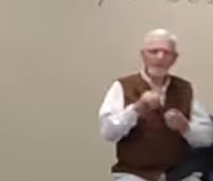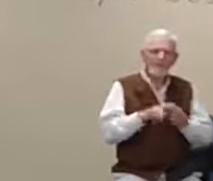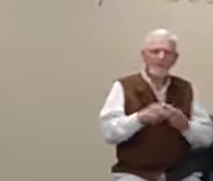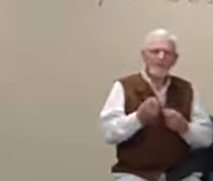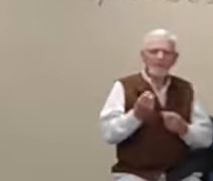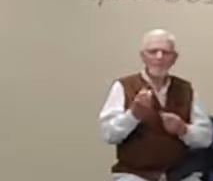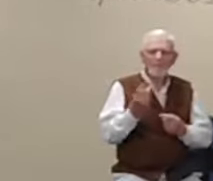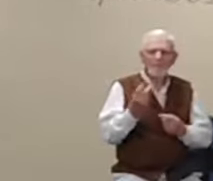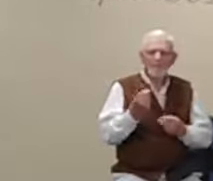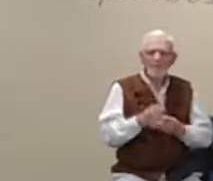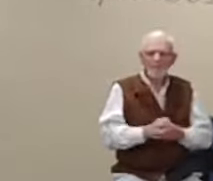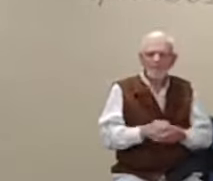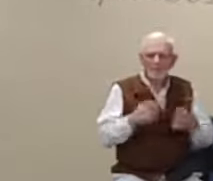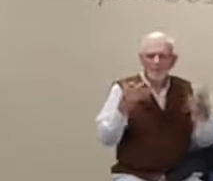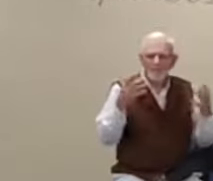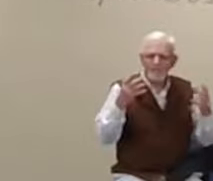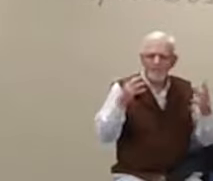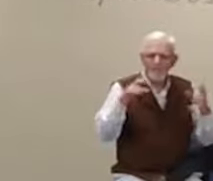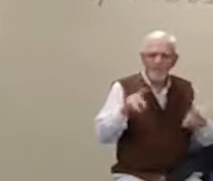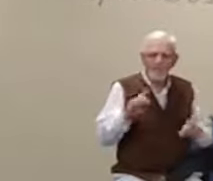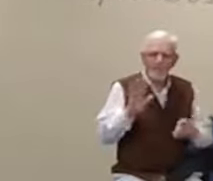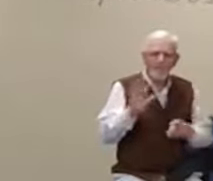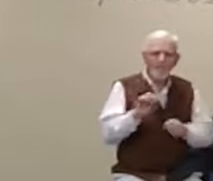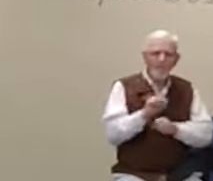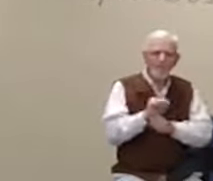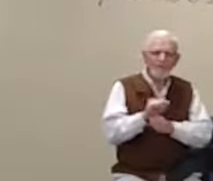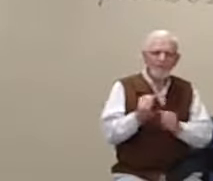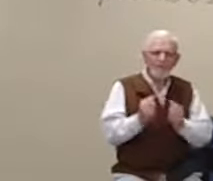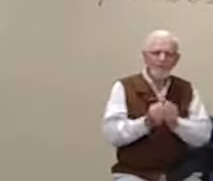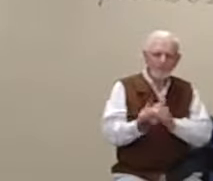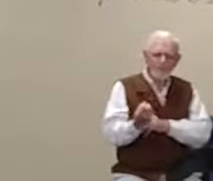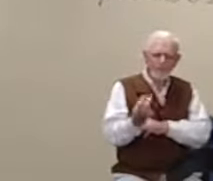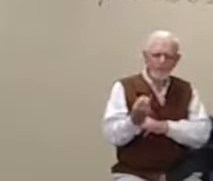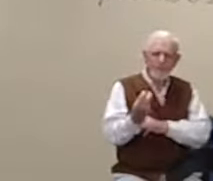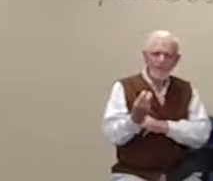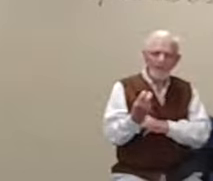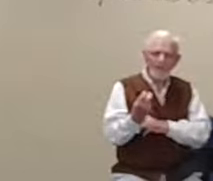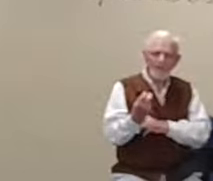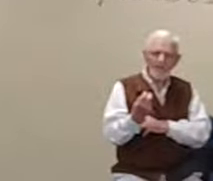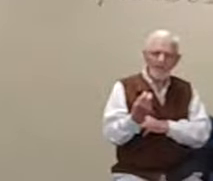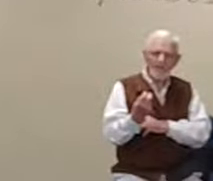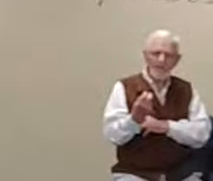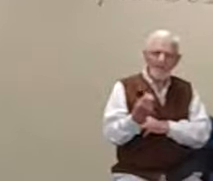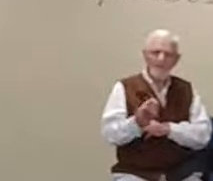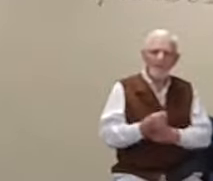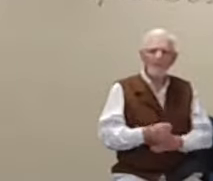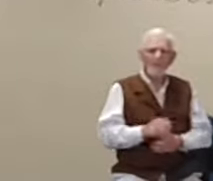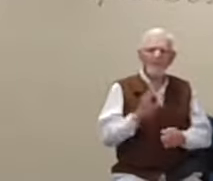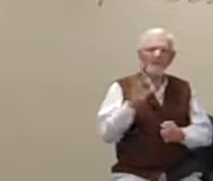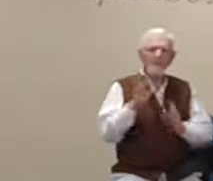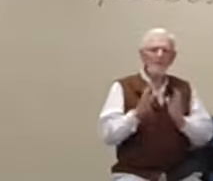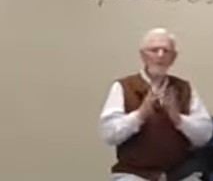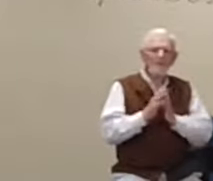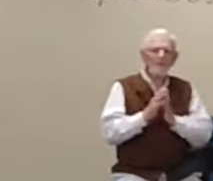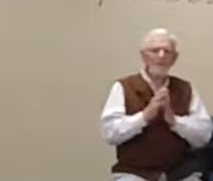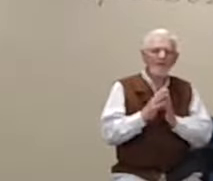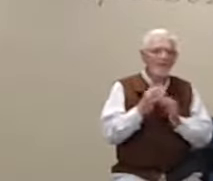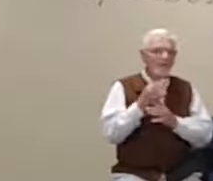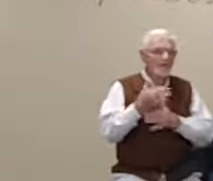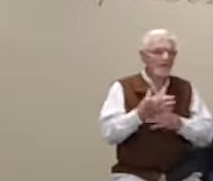Okay? He's finishing up his work with the 12 as far as up to that point. And his prayer is really